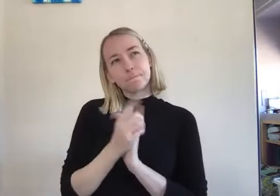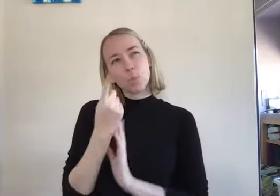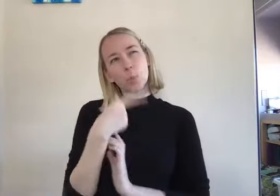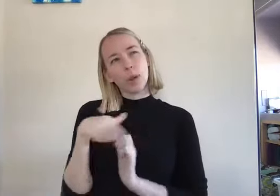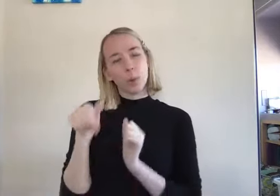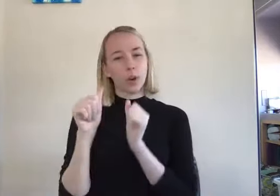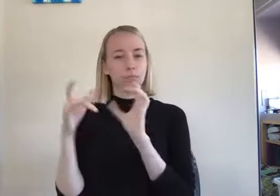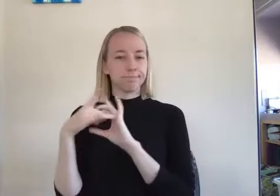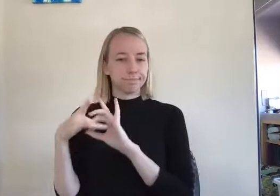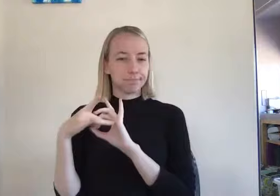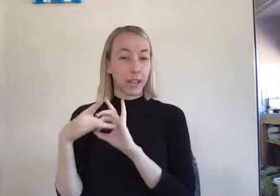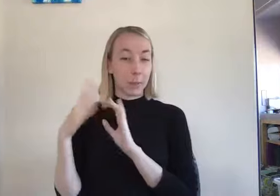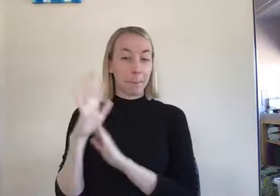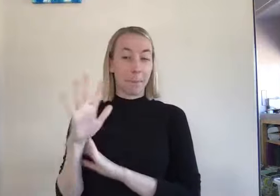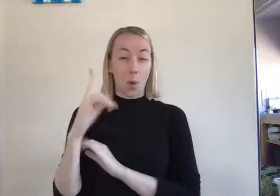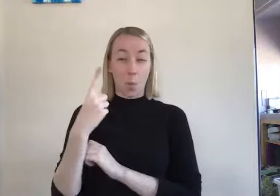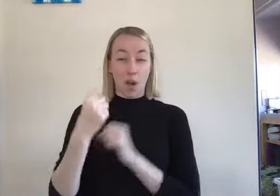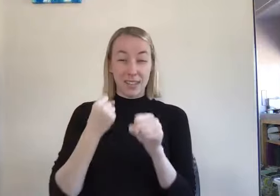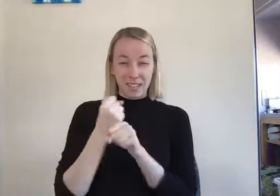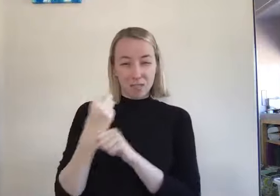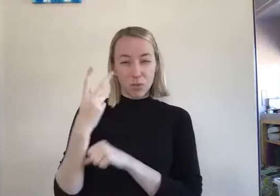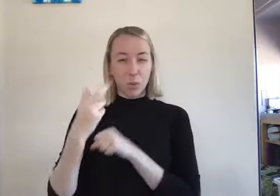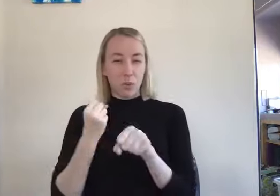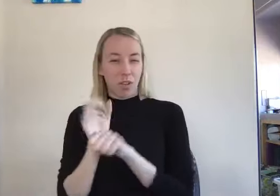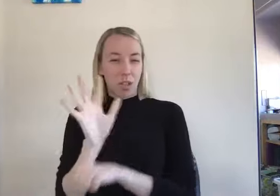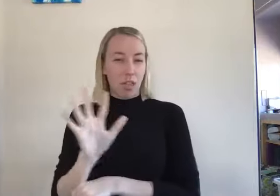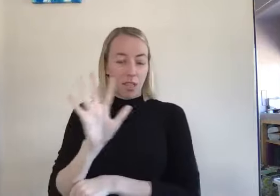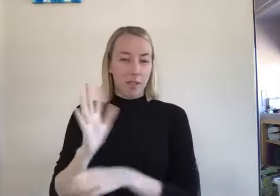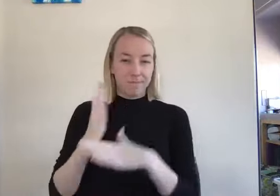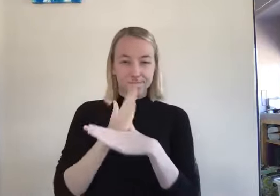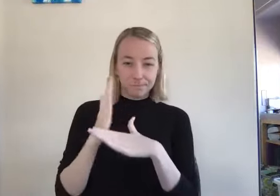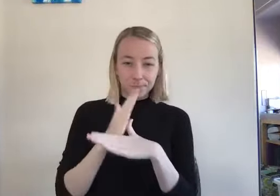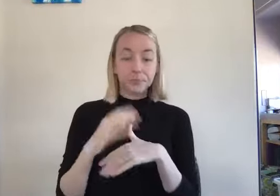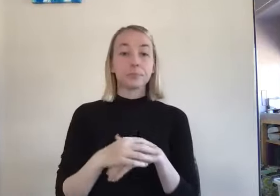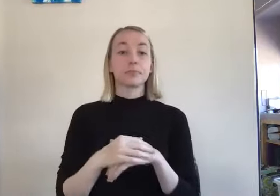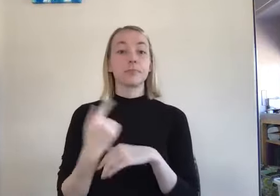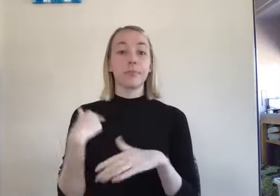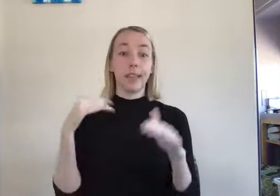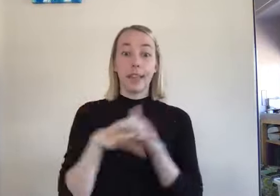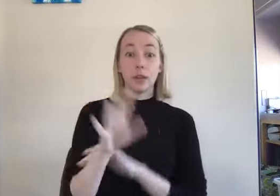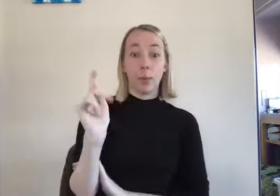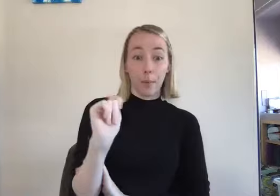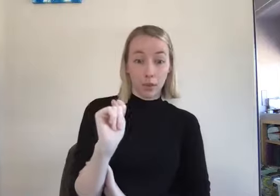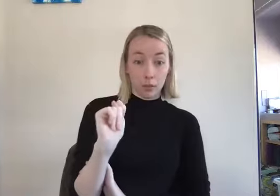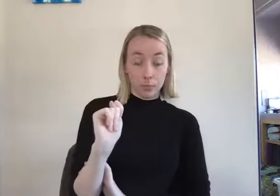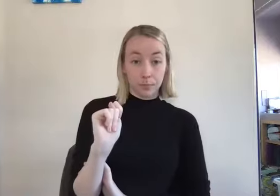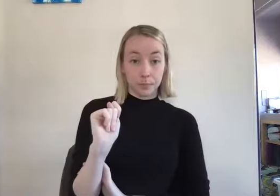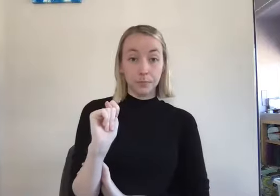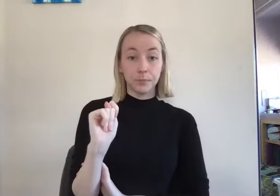we were together for, I don't know, maybe a year and a half, something like that, if even that long. And I walked into the bathroom,